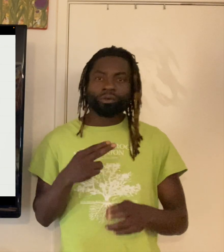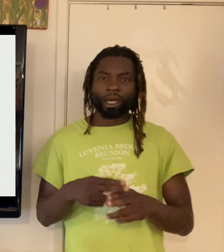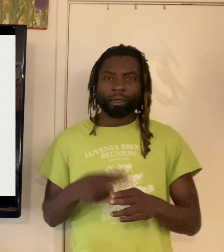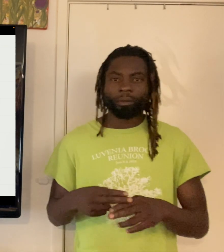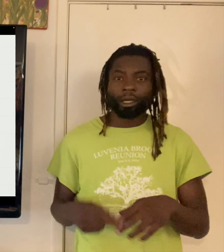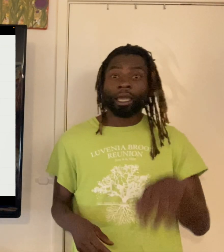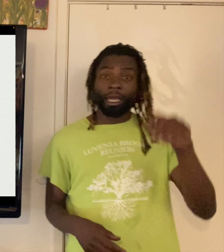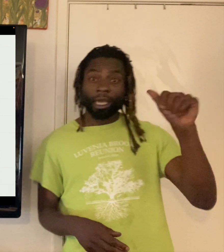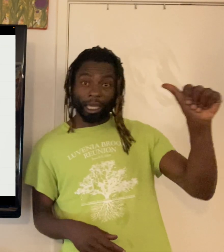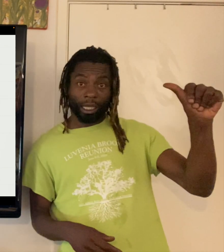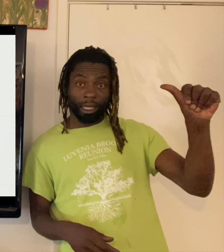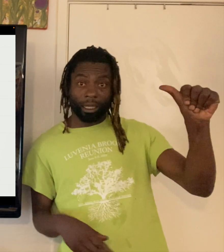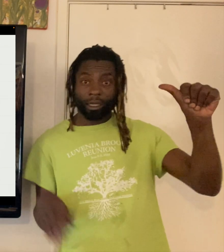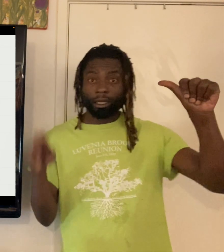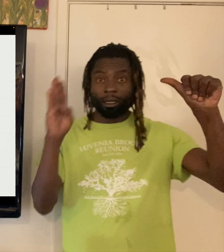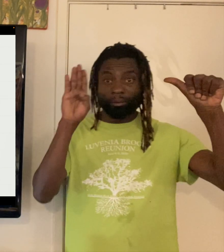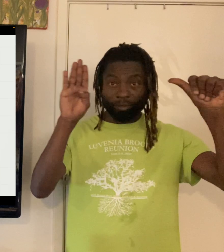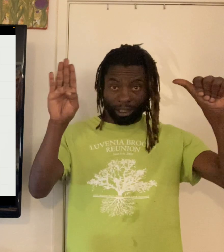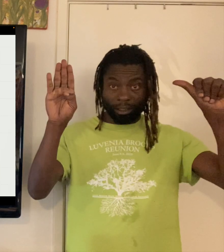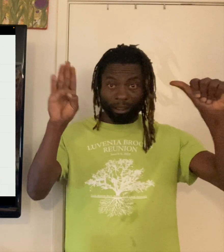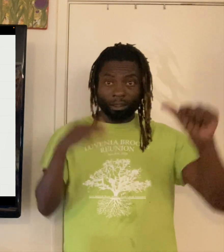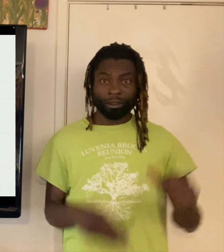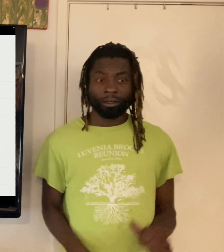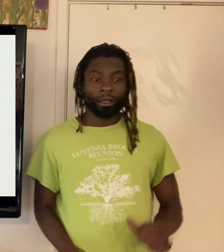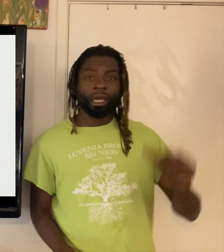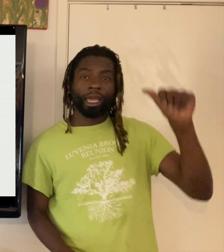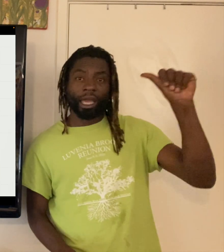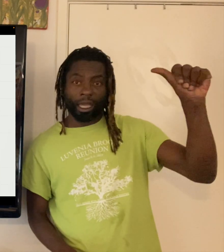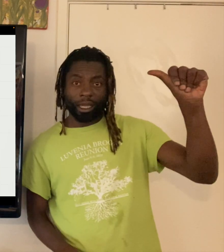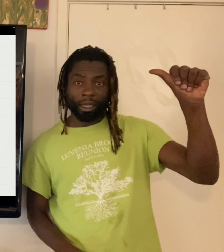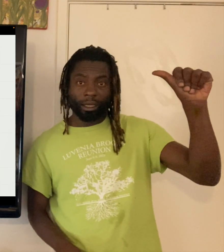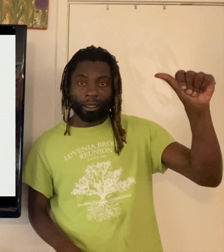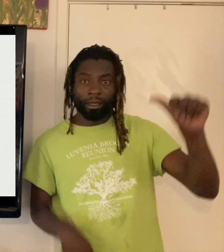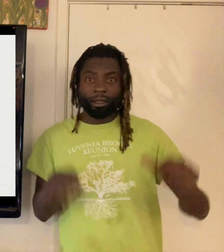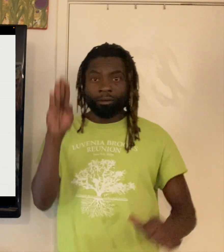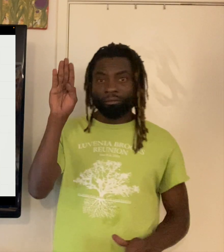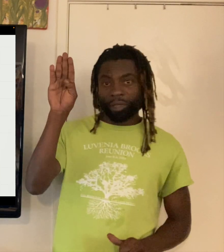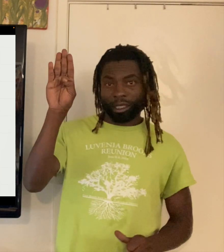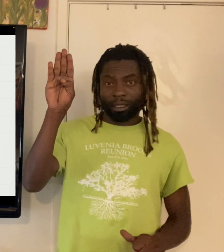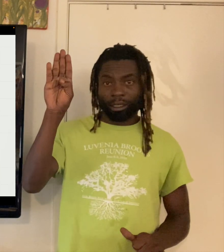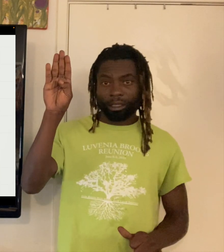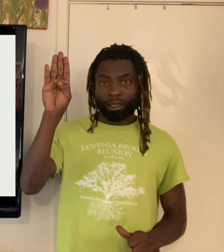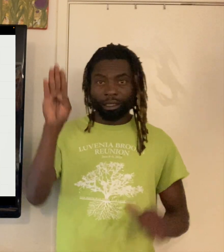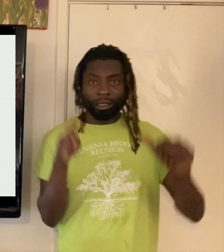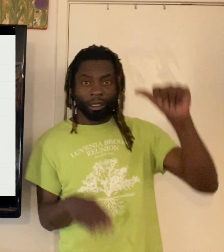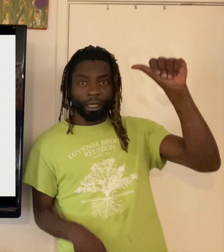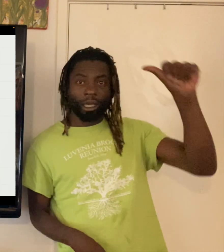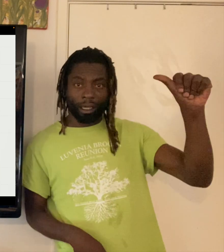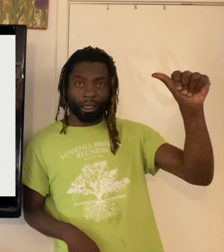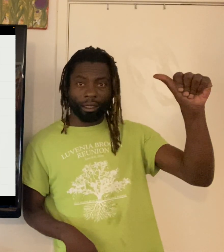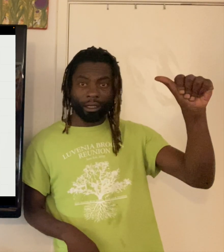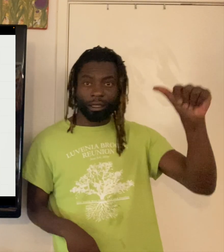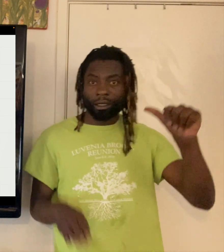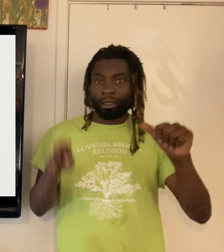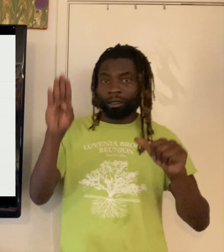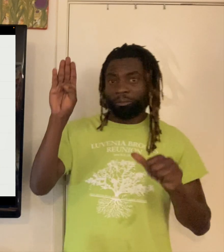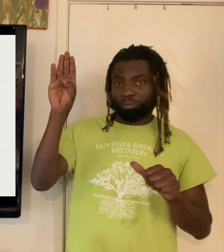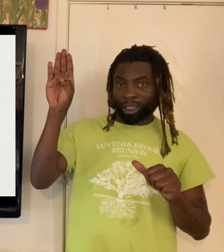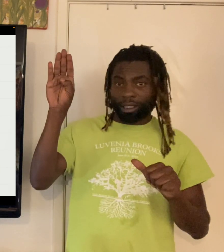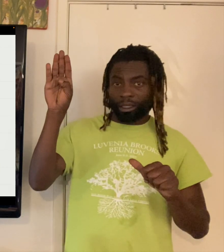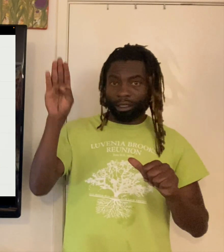and B. Ready? Okay, go. A, B.